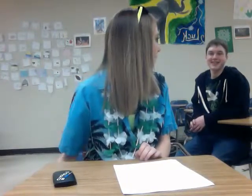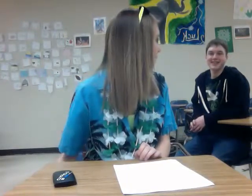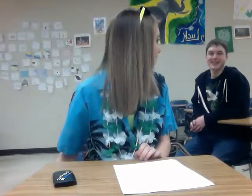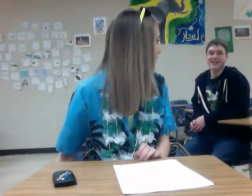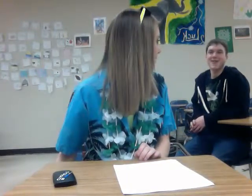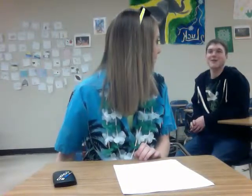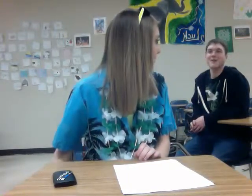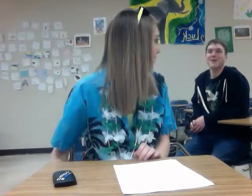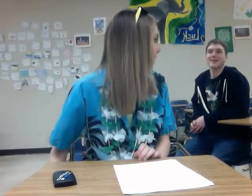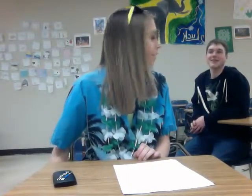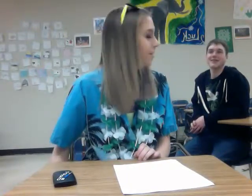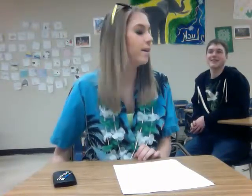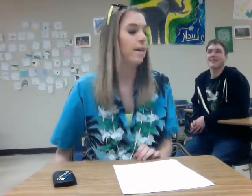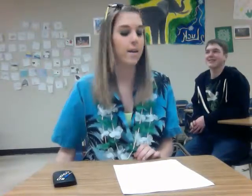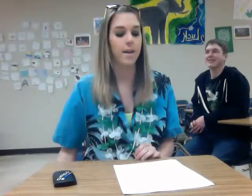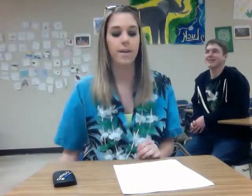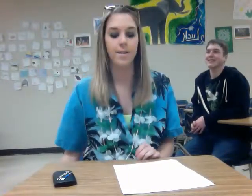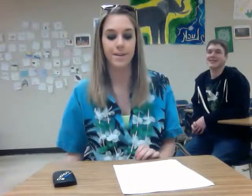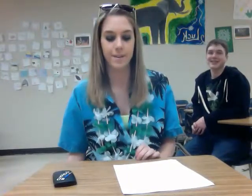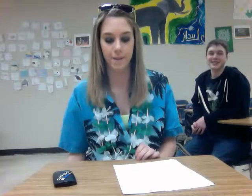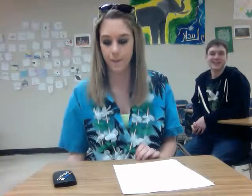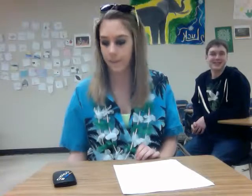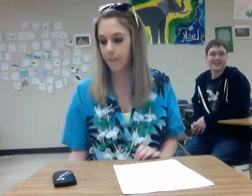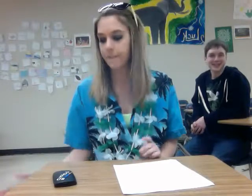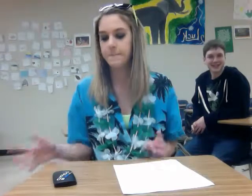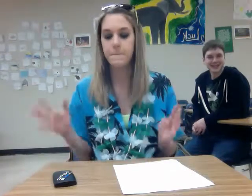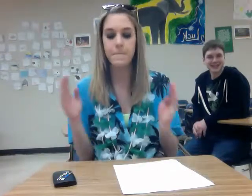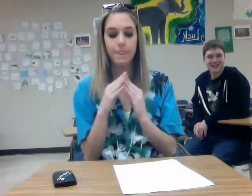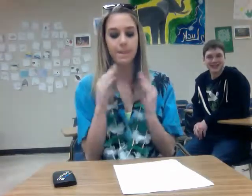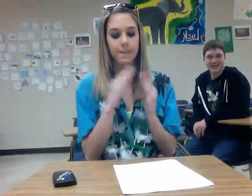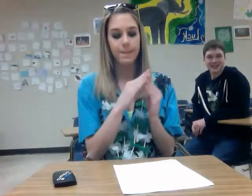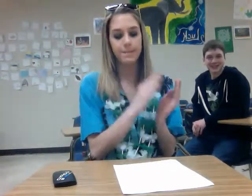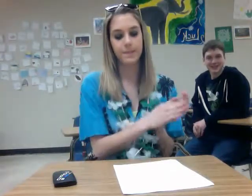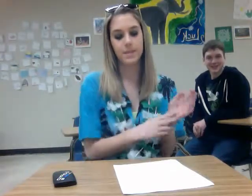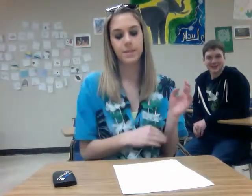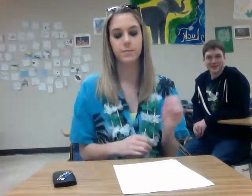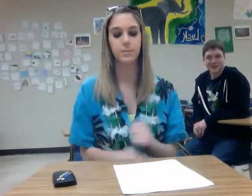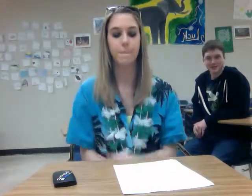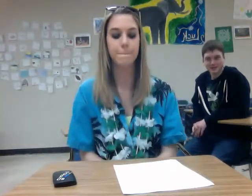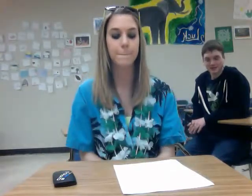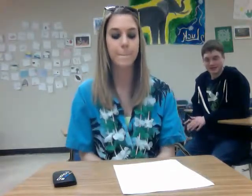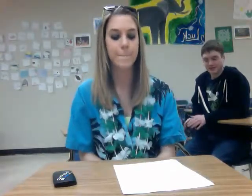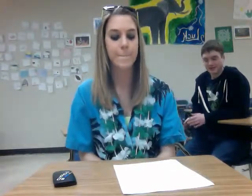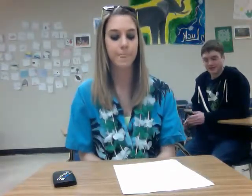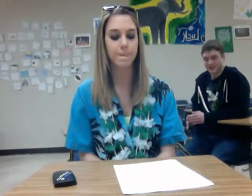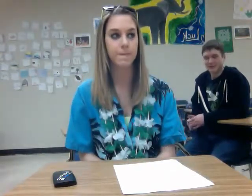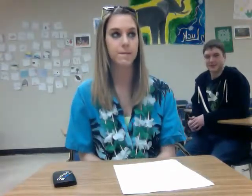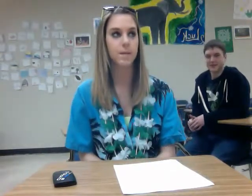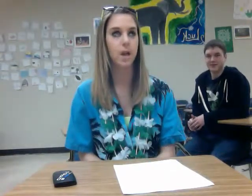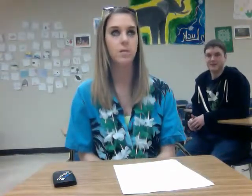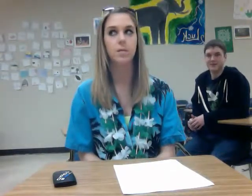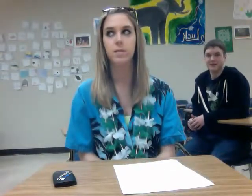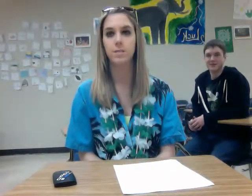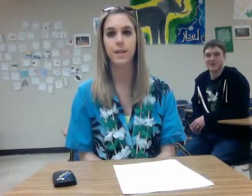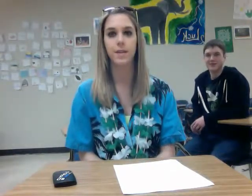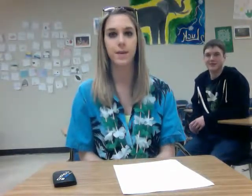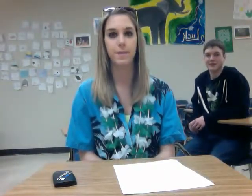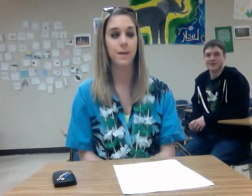to do that